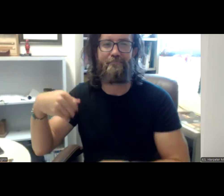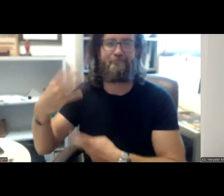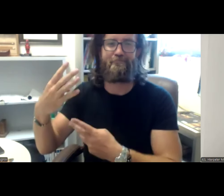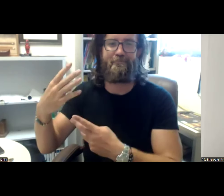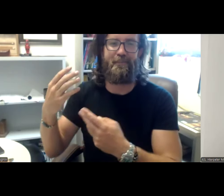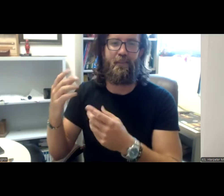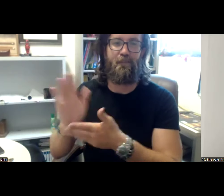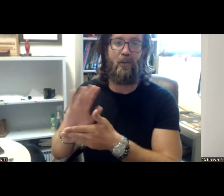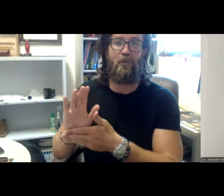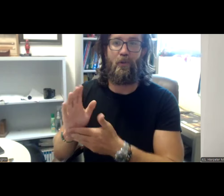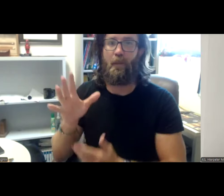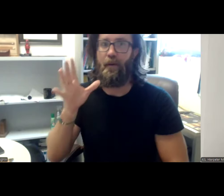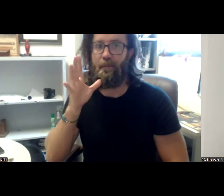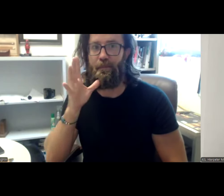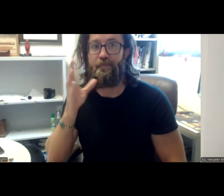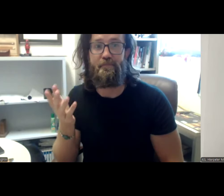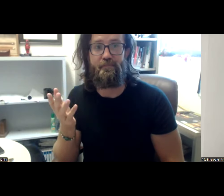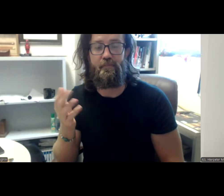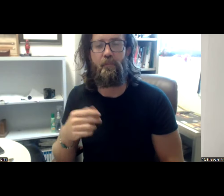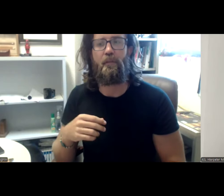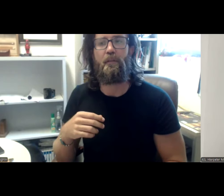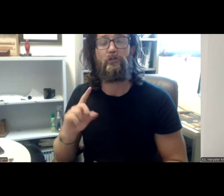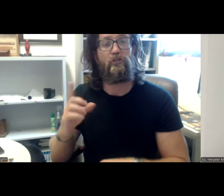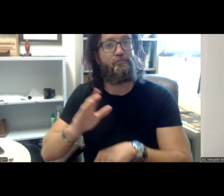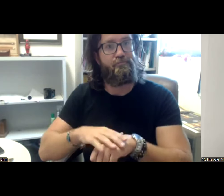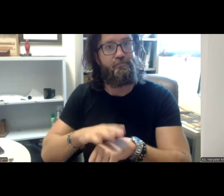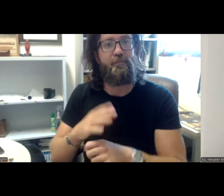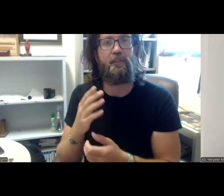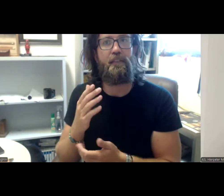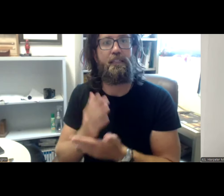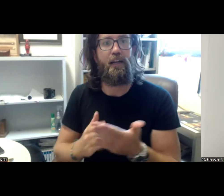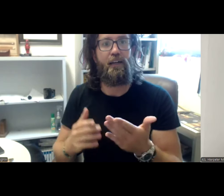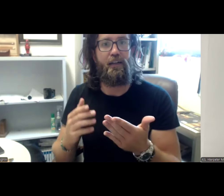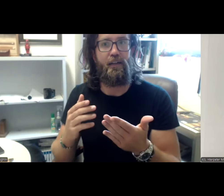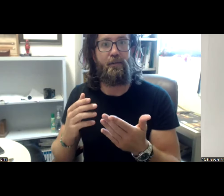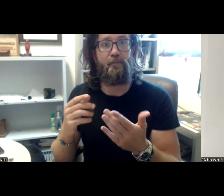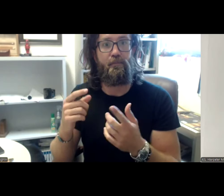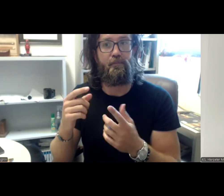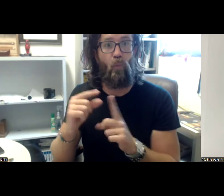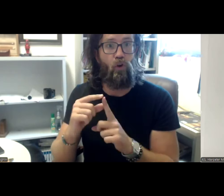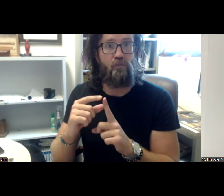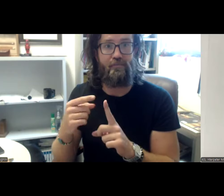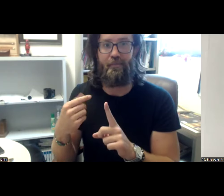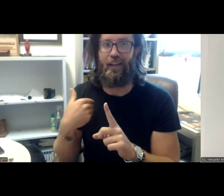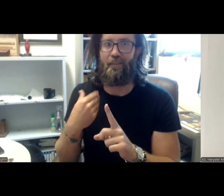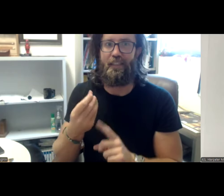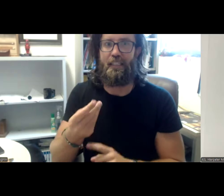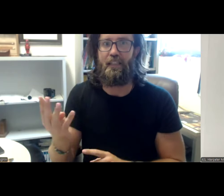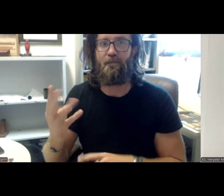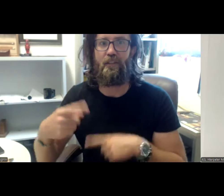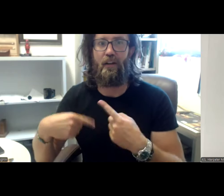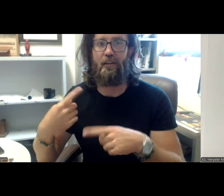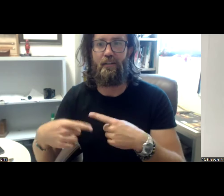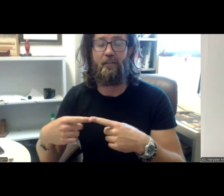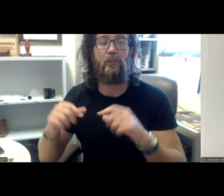the link and look up in the dictionary there and see what the signs are. There are some